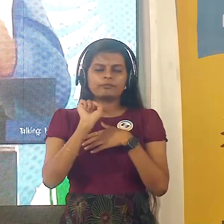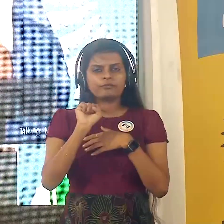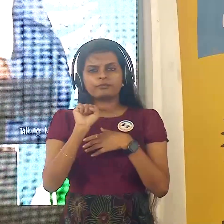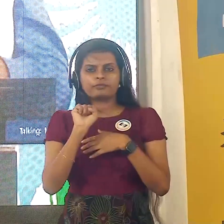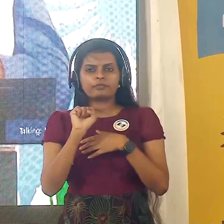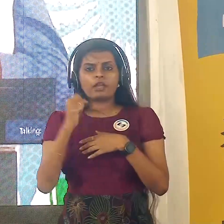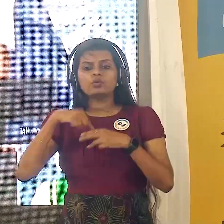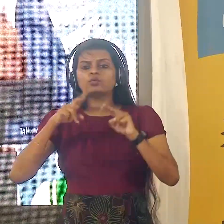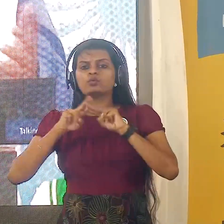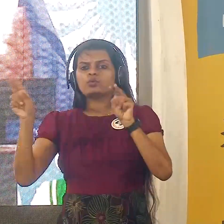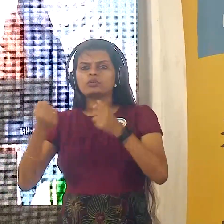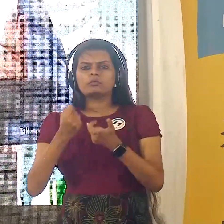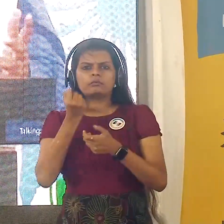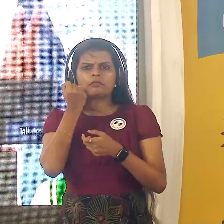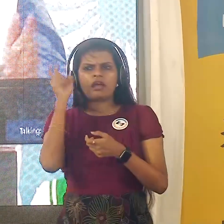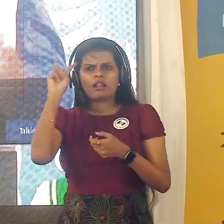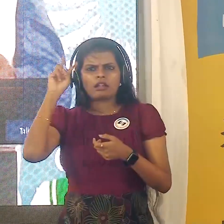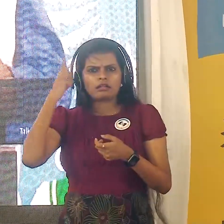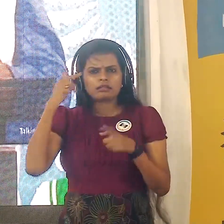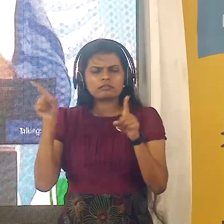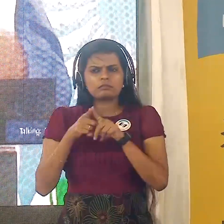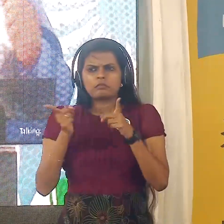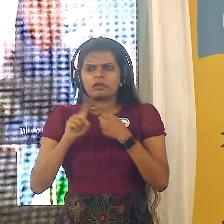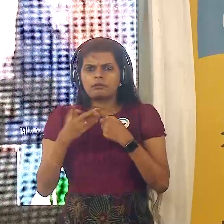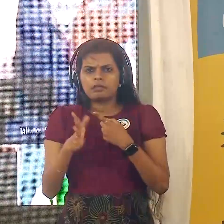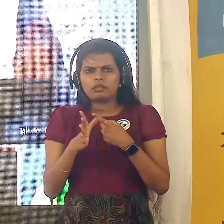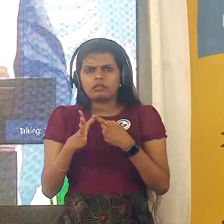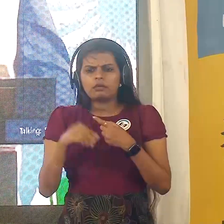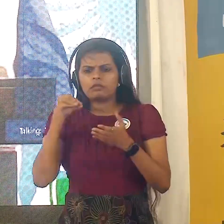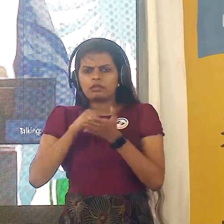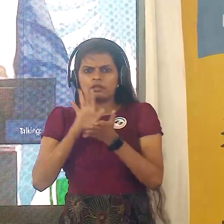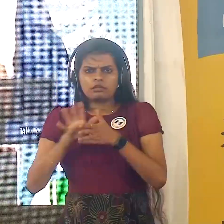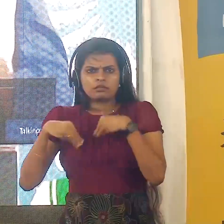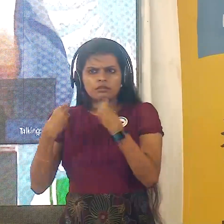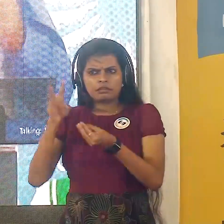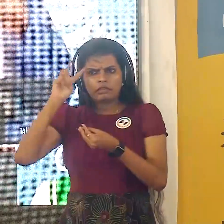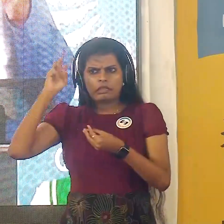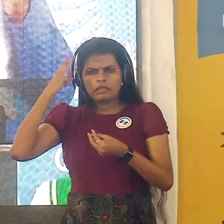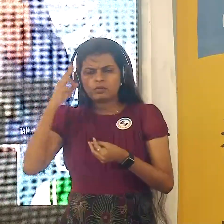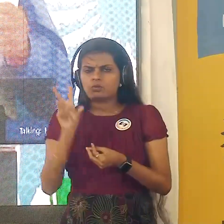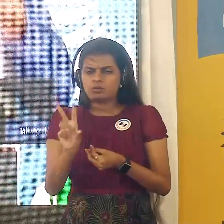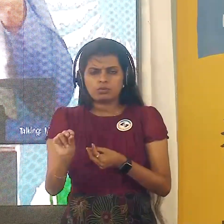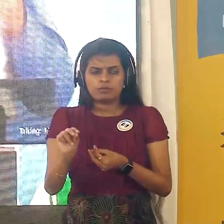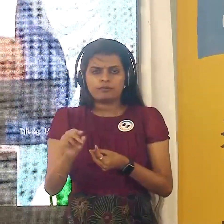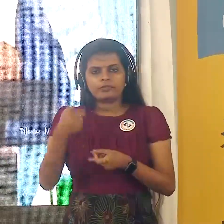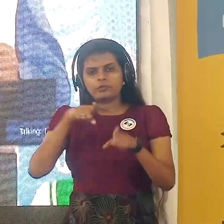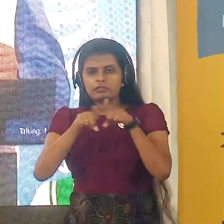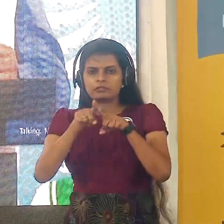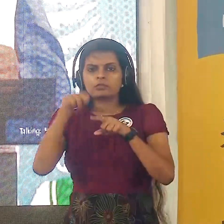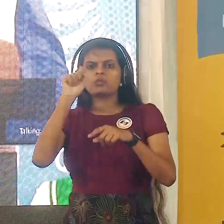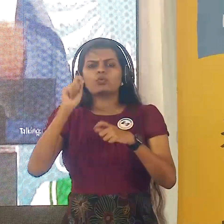this cannot be misunderstood by just giving them the land. Even if you are born in a rich